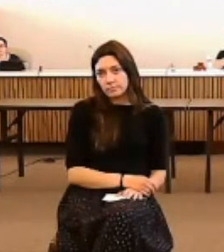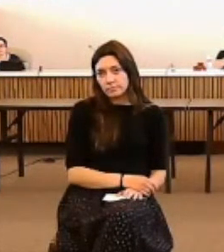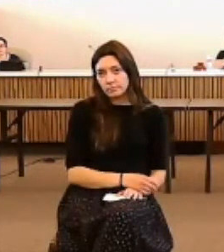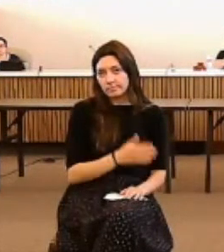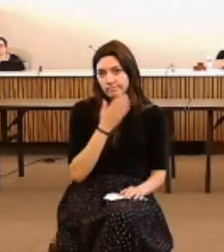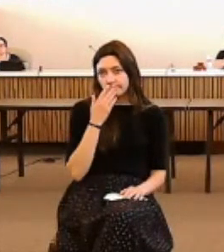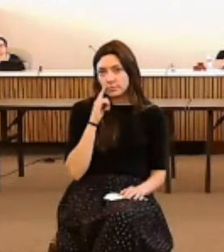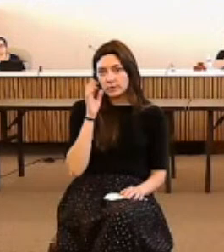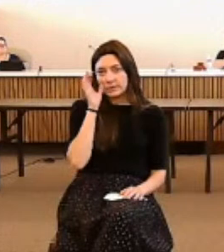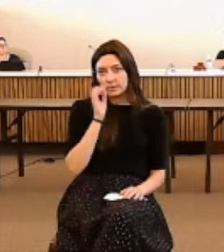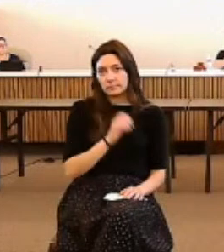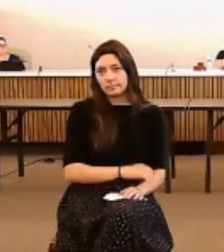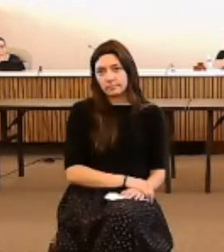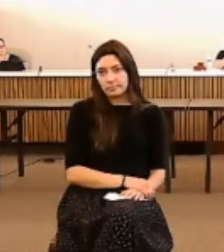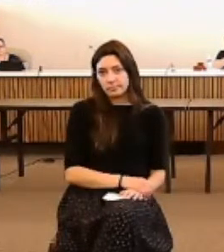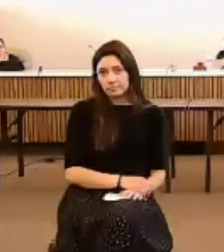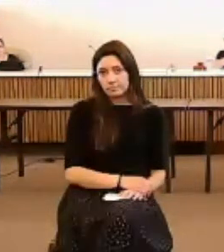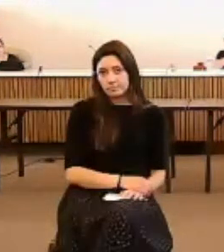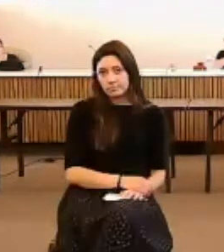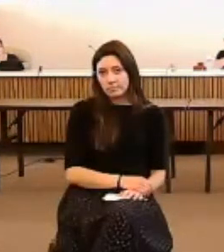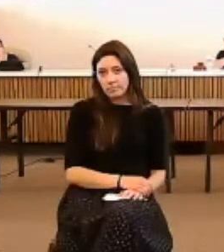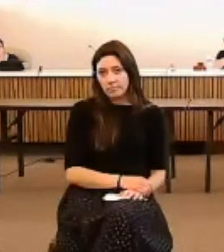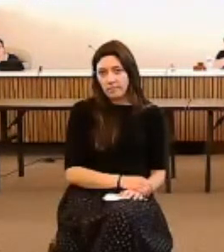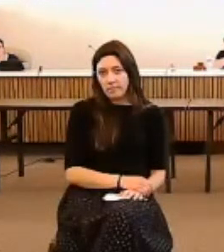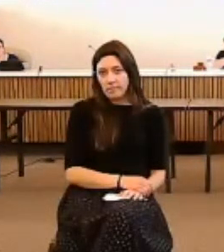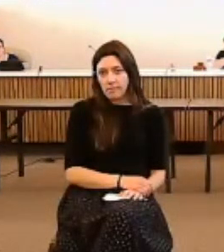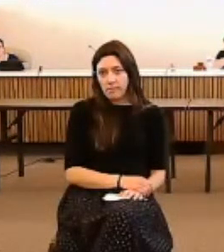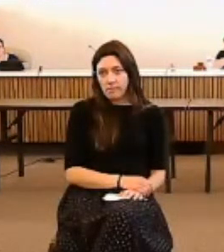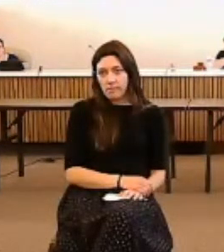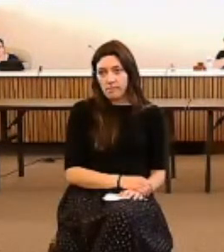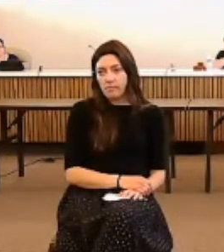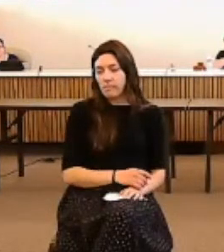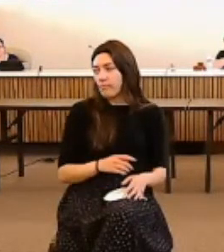thank you for listening. You bet. Thank you. So when we